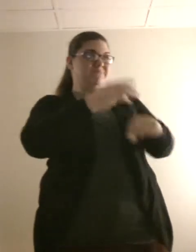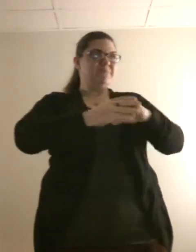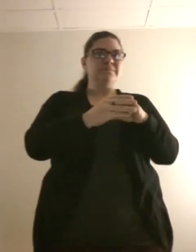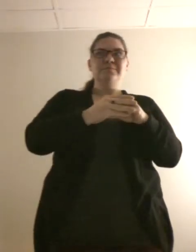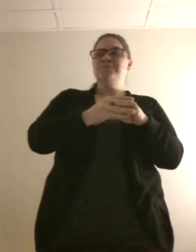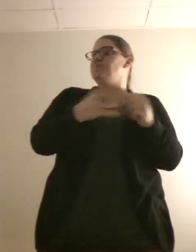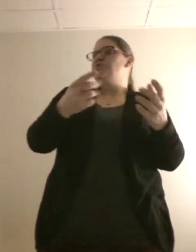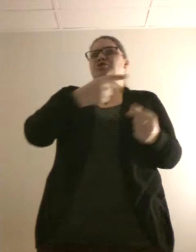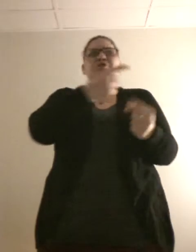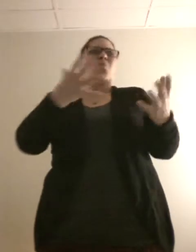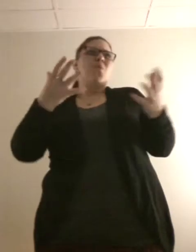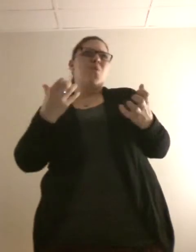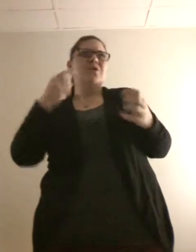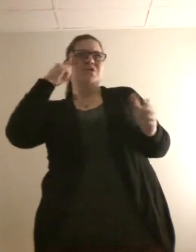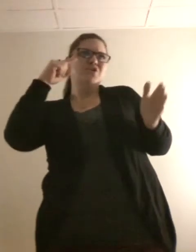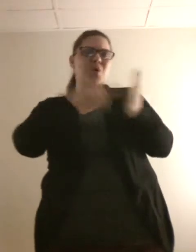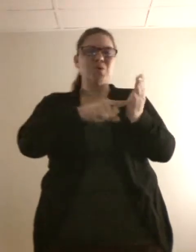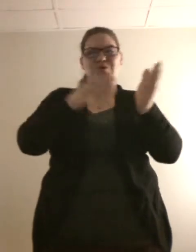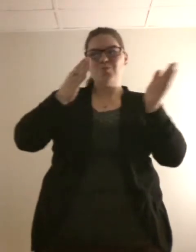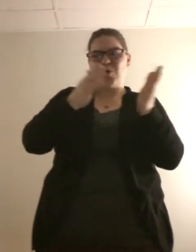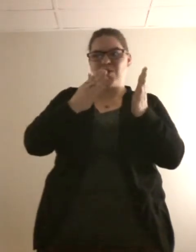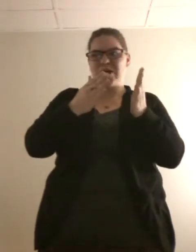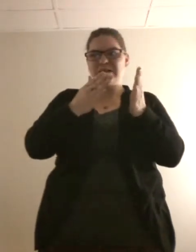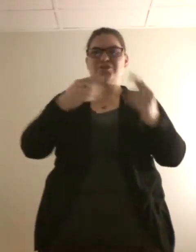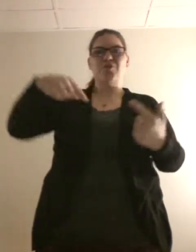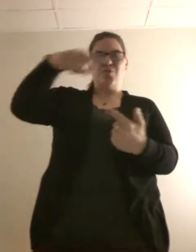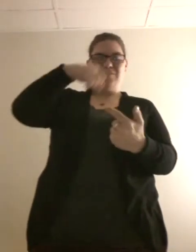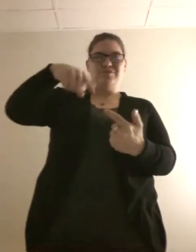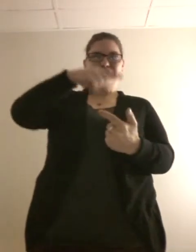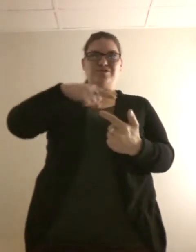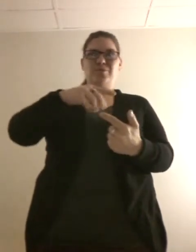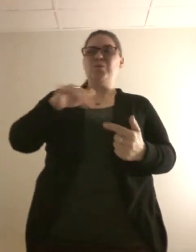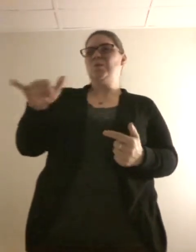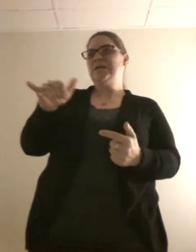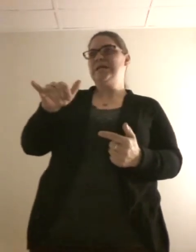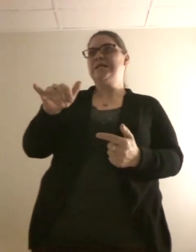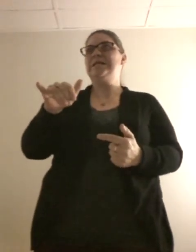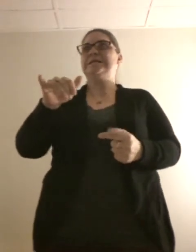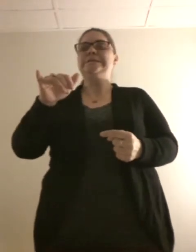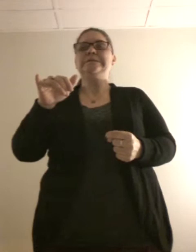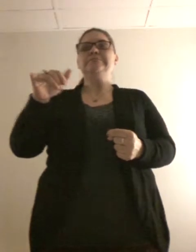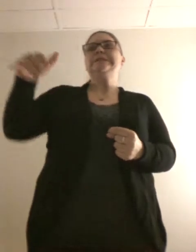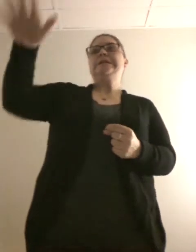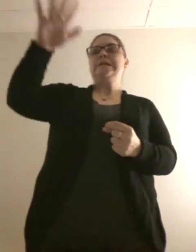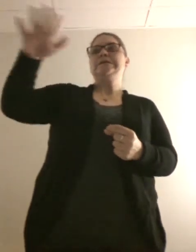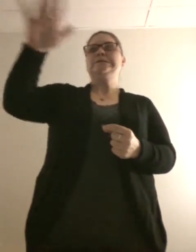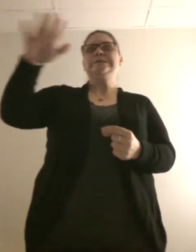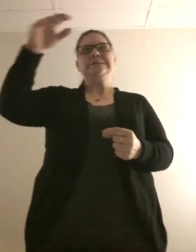things around you, especially the small things in nature. And it's kind of like thinking about the movie Honey, I Shrunk the